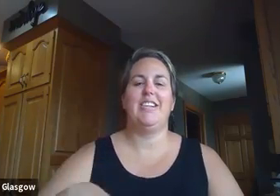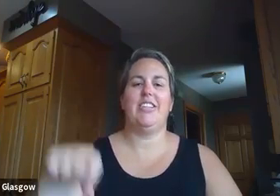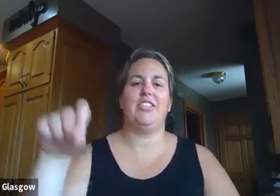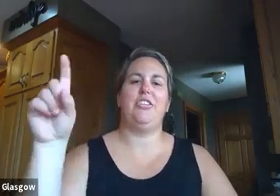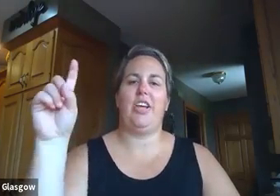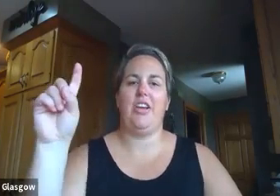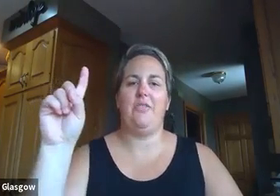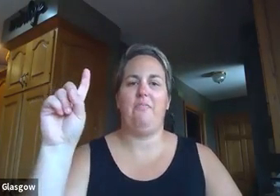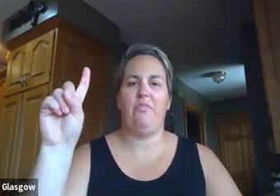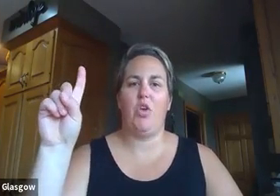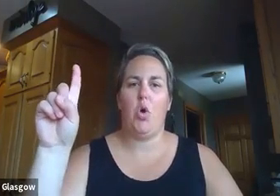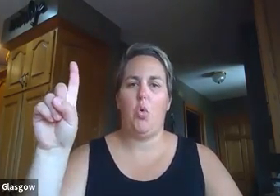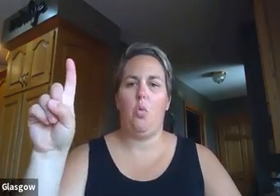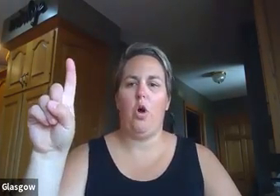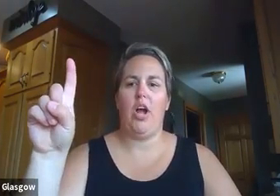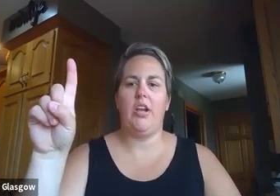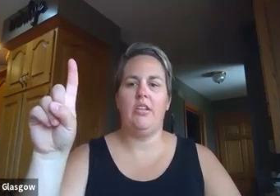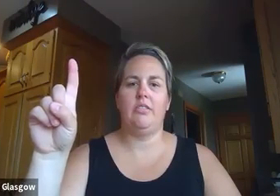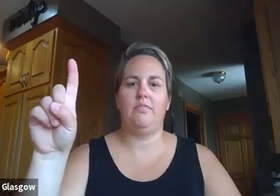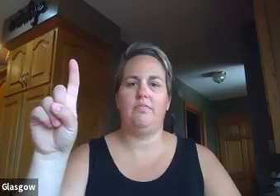So let's do those again. 1,